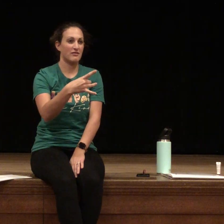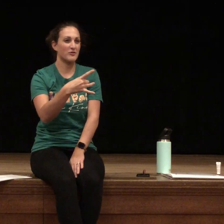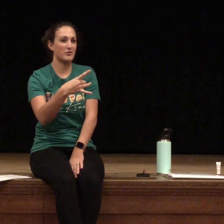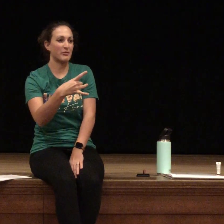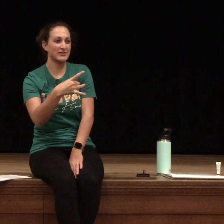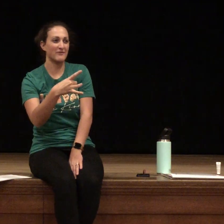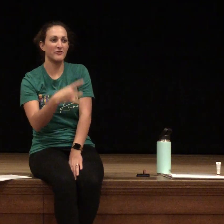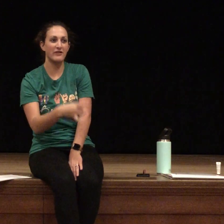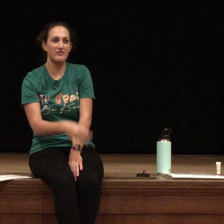Anyone remember the sign for favorite?